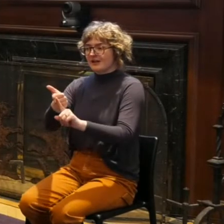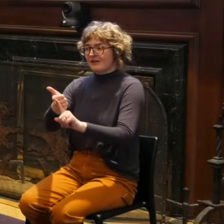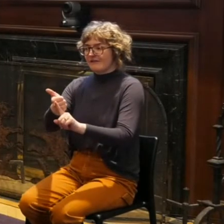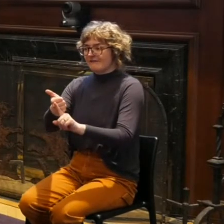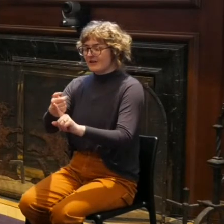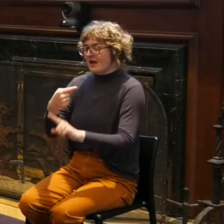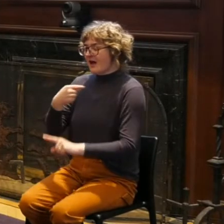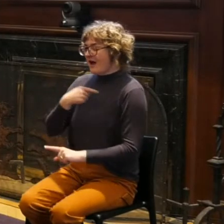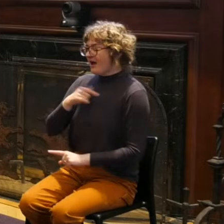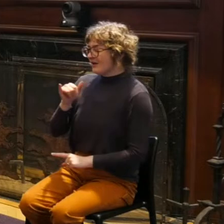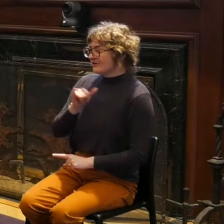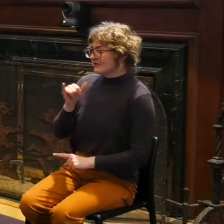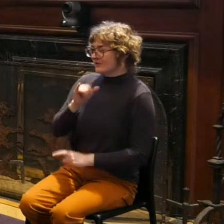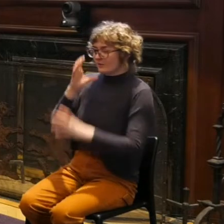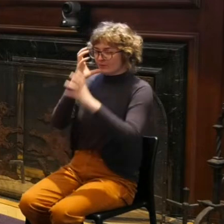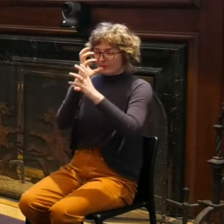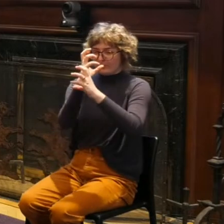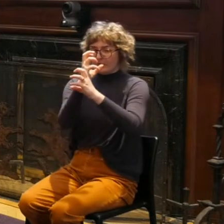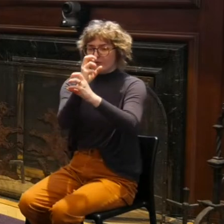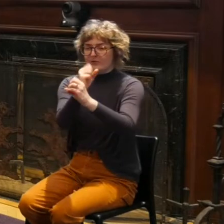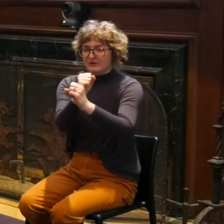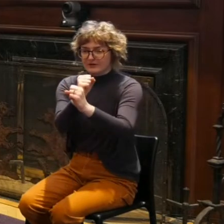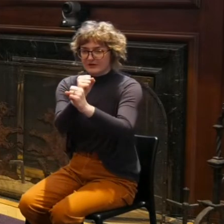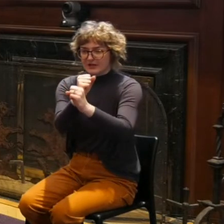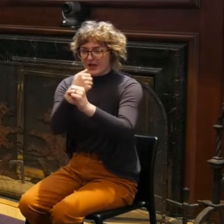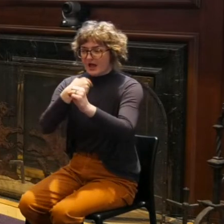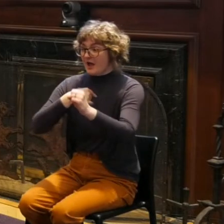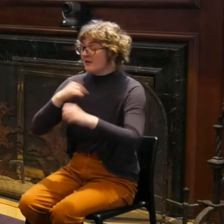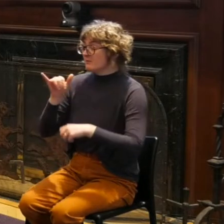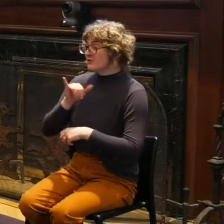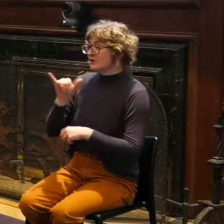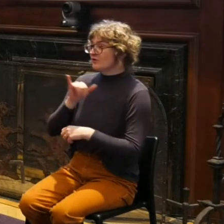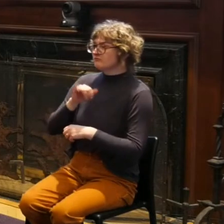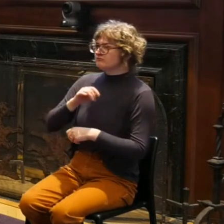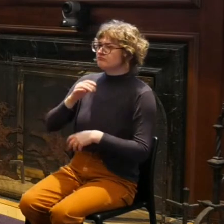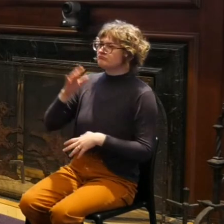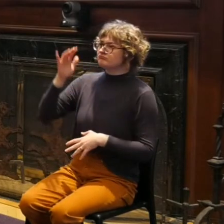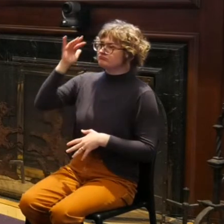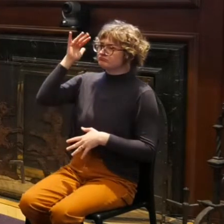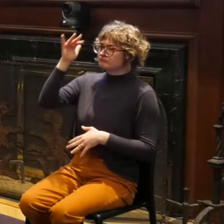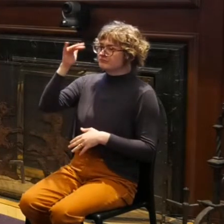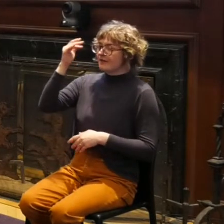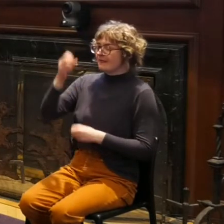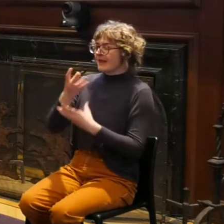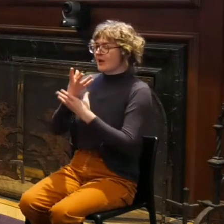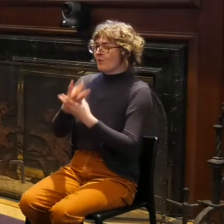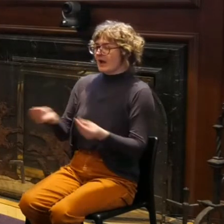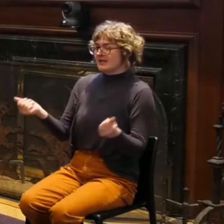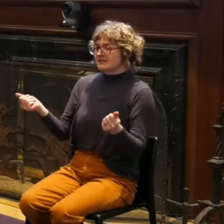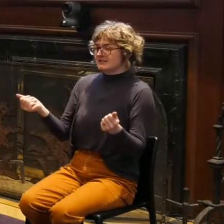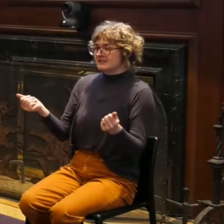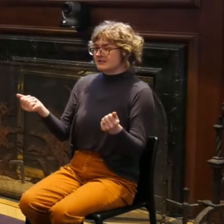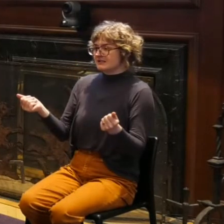I too am captivated. I too consider laying waste.